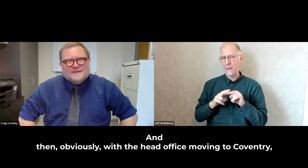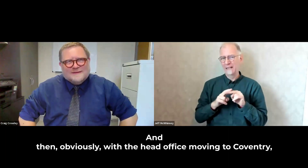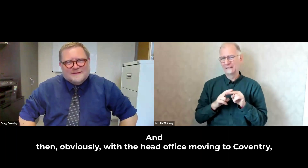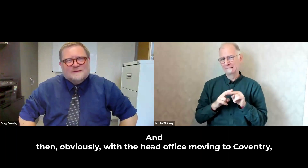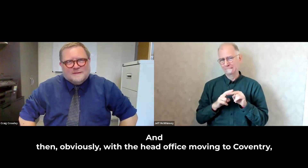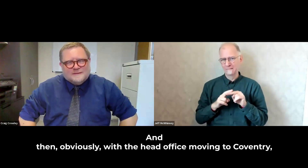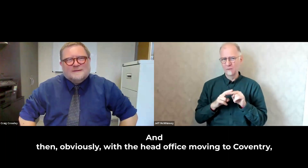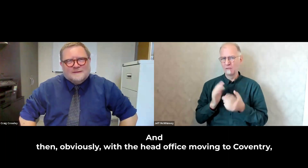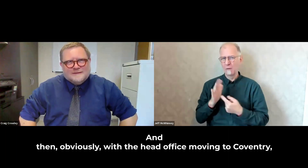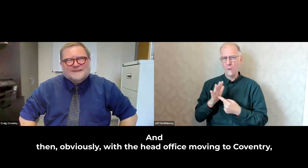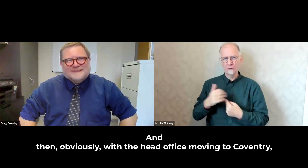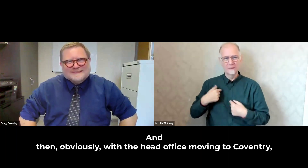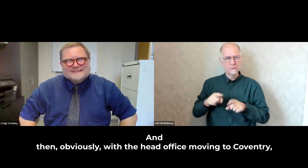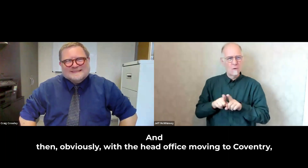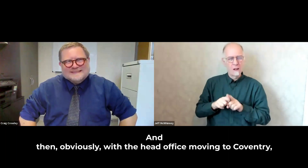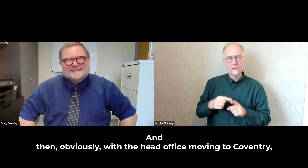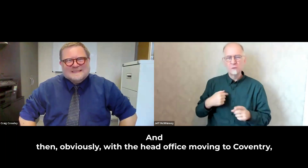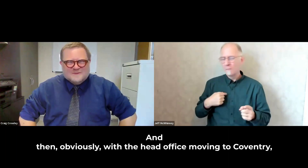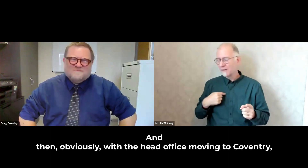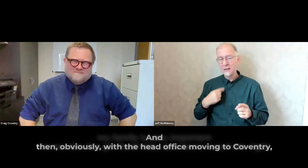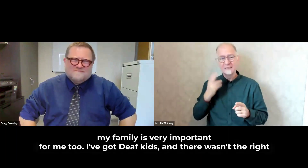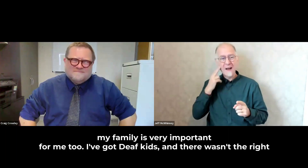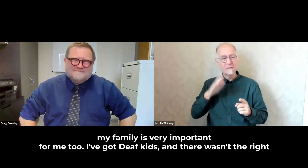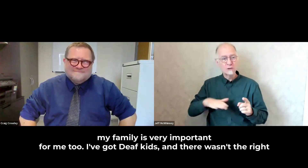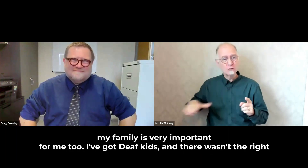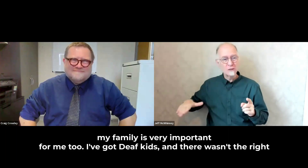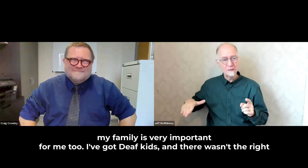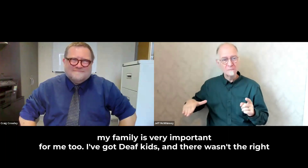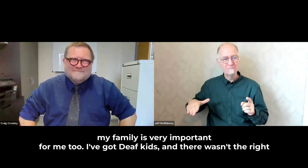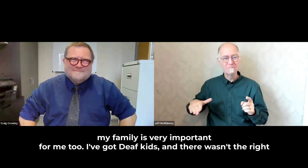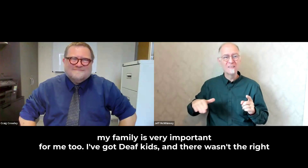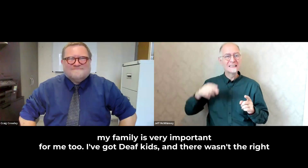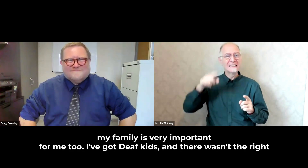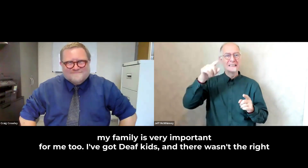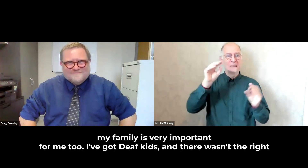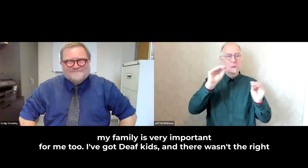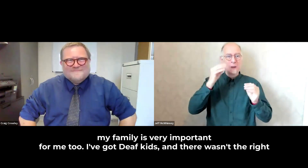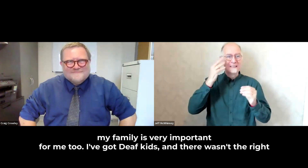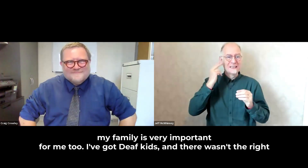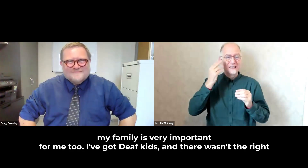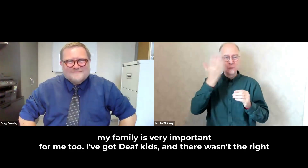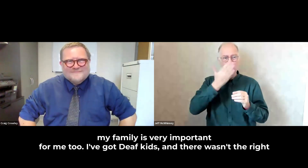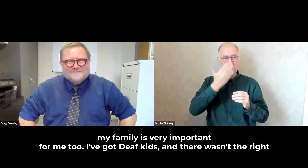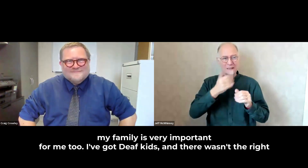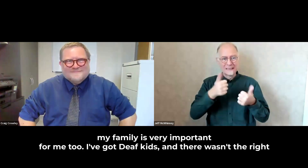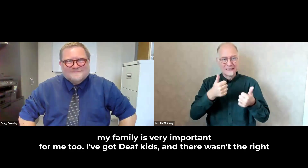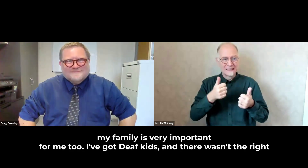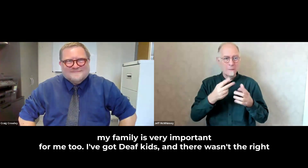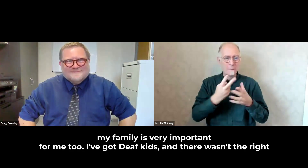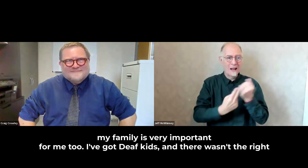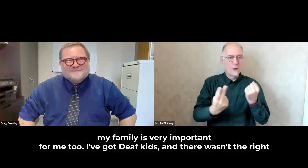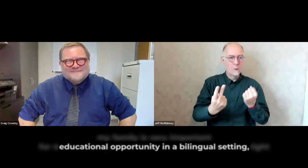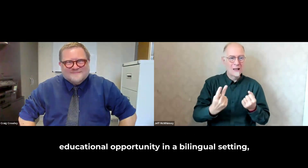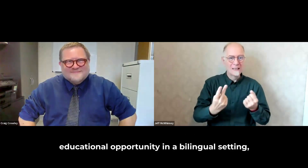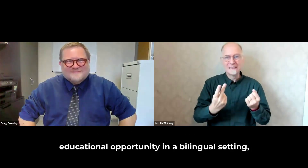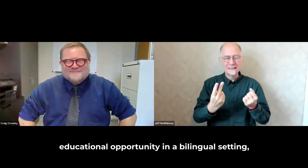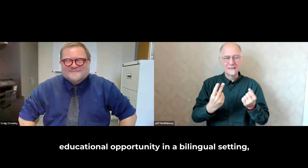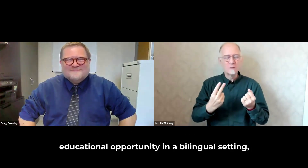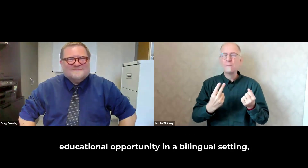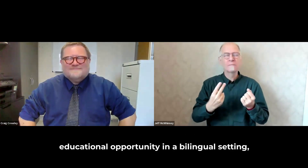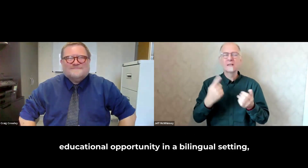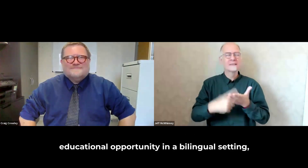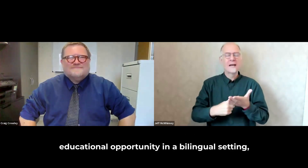And then obviously with the head office moving to Coventry, my family's very important for me too. I've got deaf kids. There wasn't the right